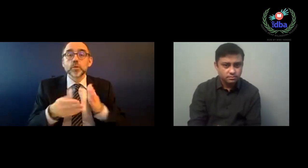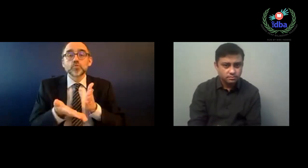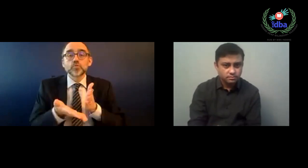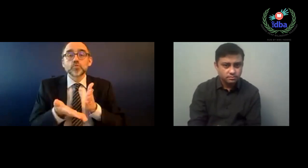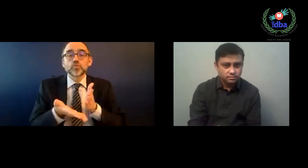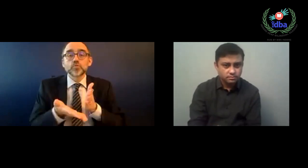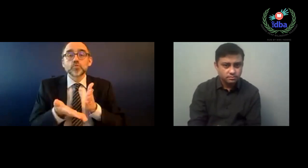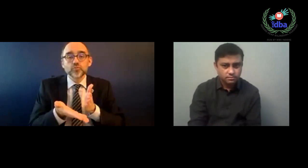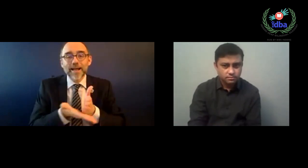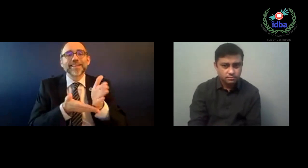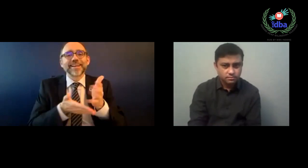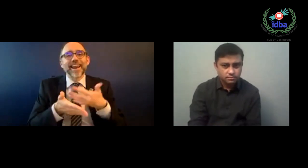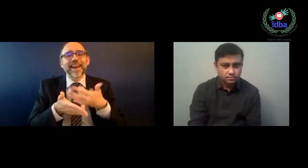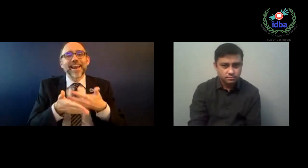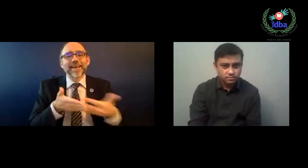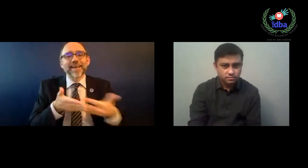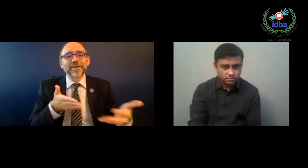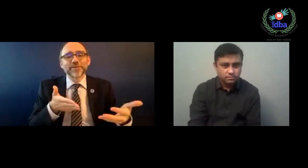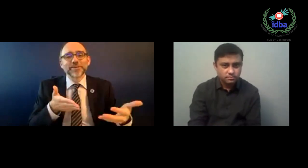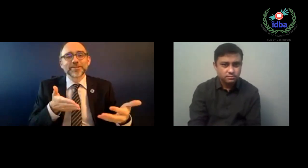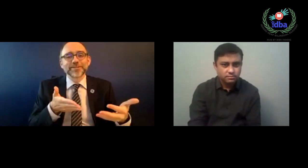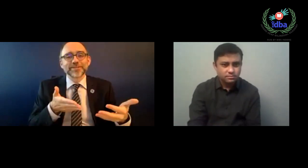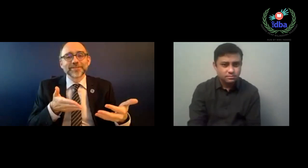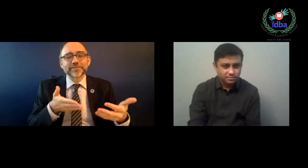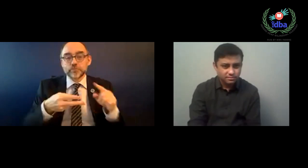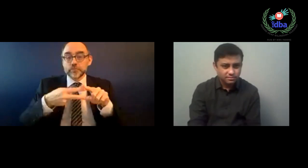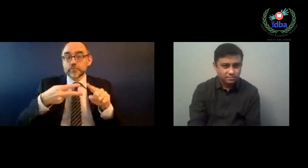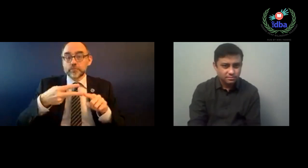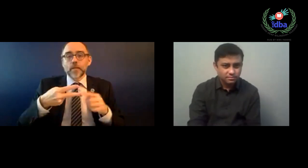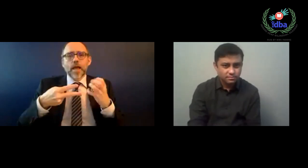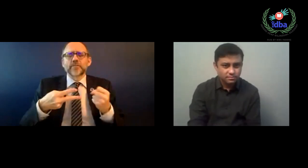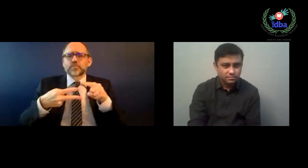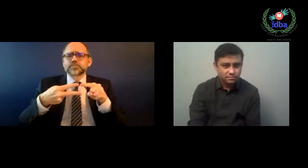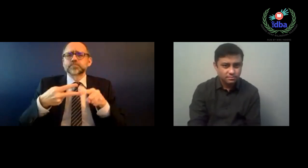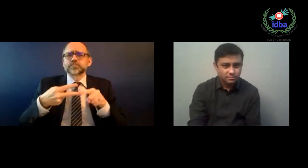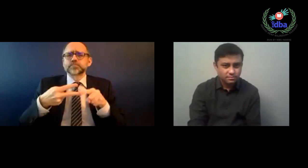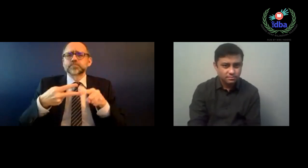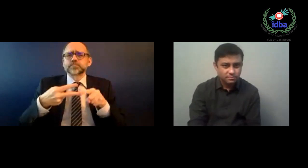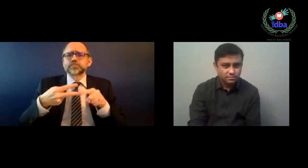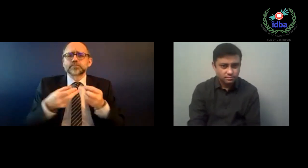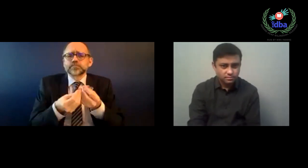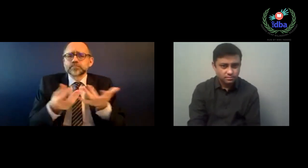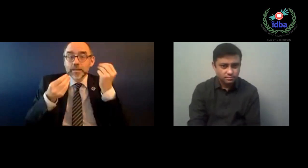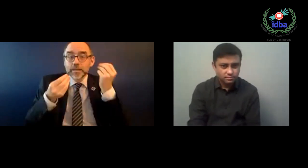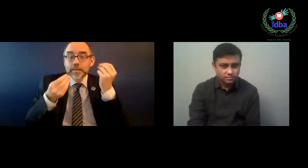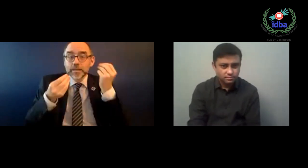so it's a right of deaf children, right to language, that they have the language